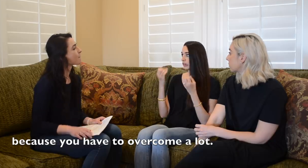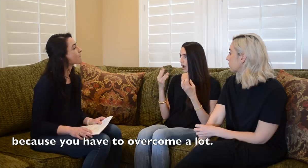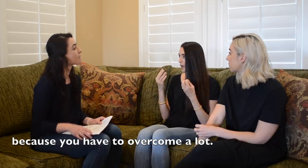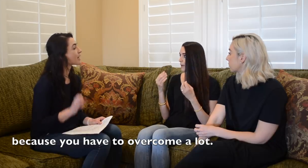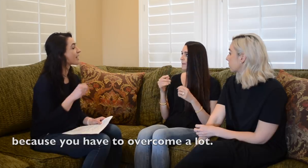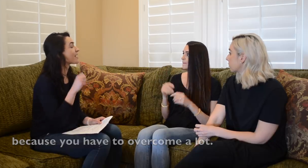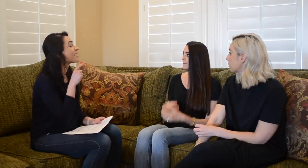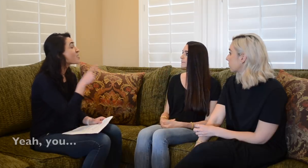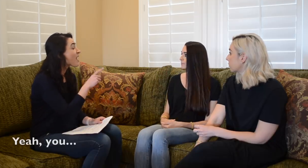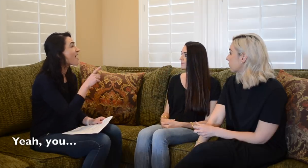lot.